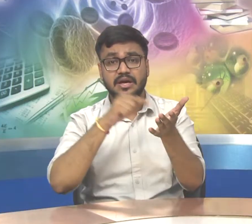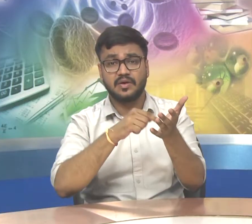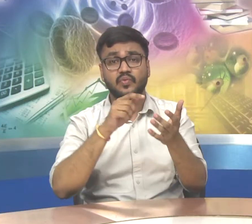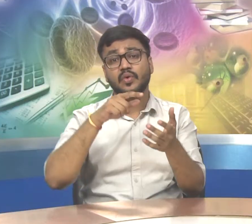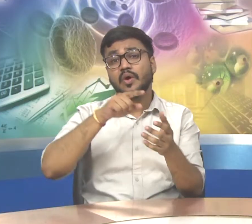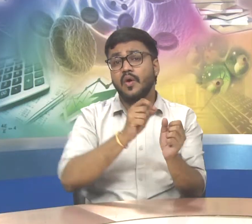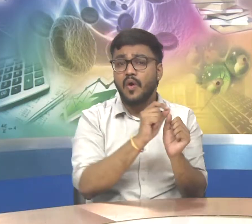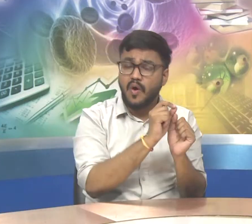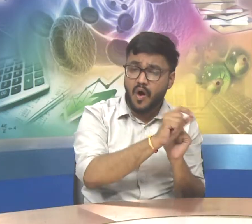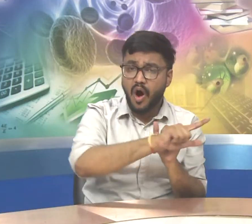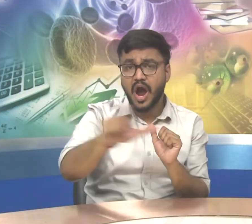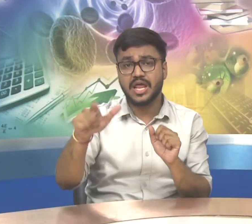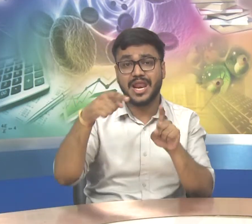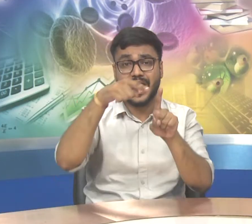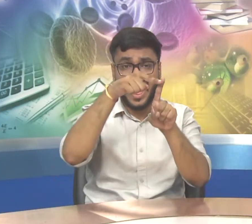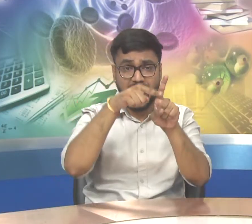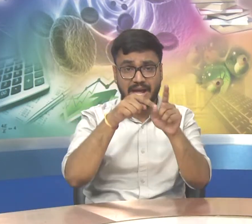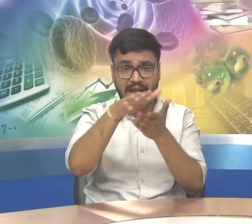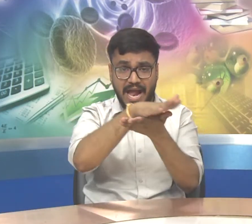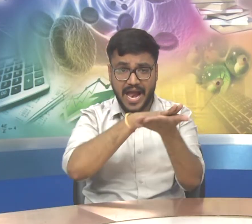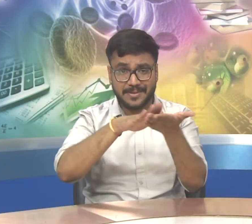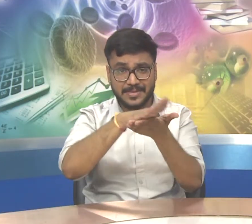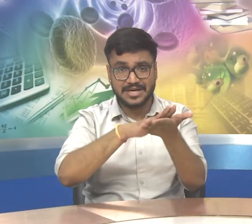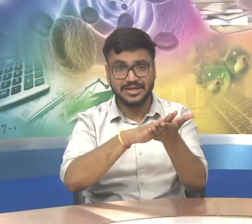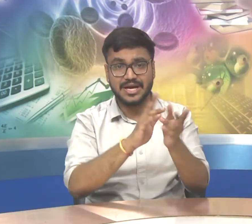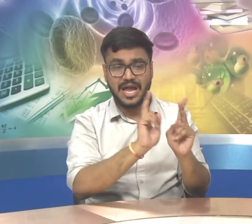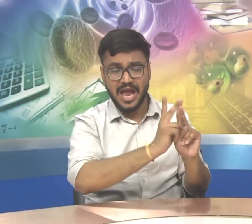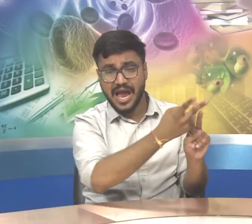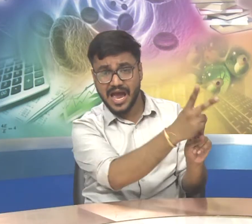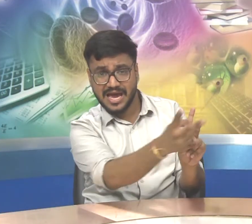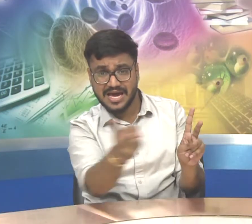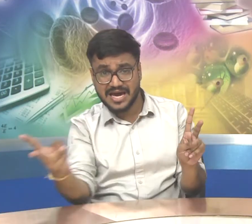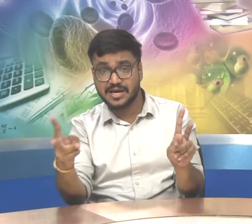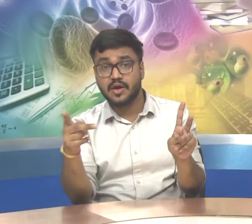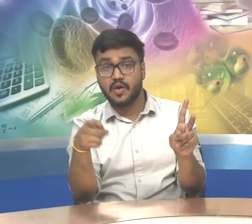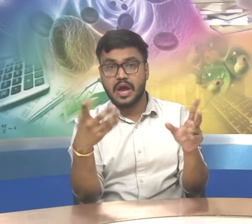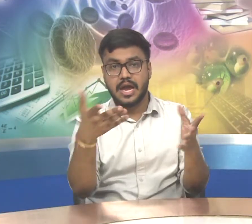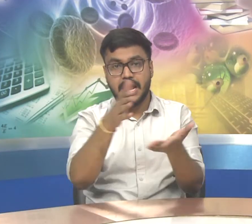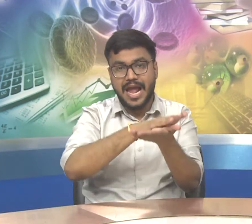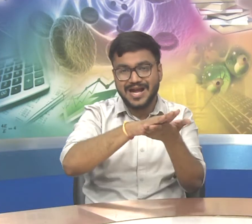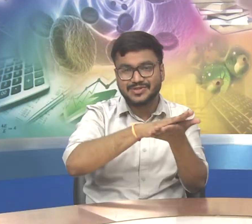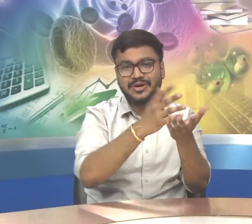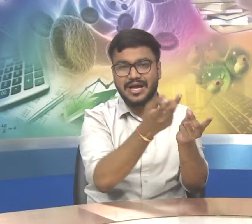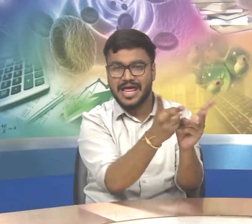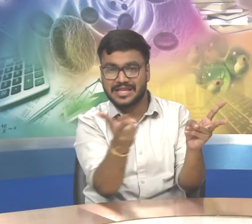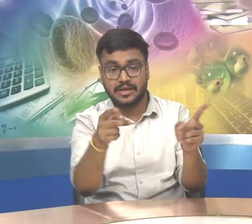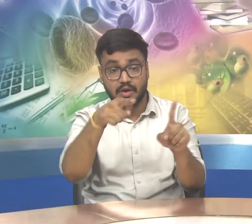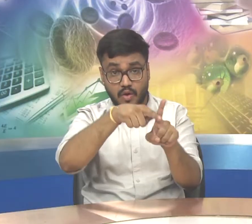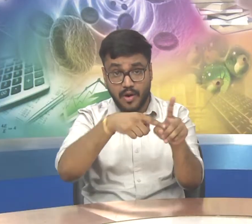The atomic mass of all other elements were then compared with hydrogen.